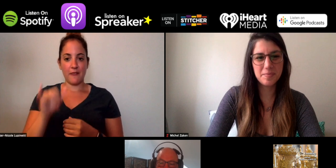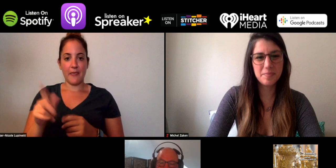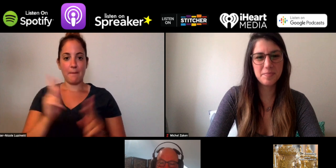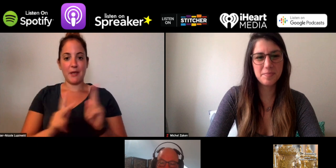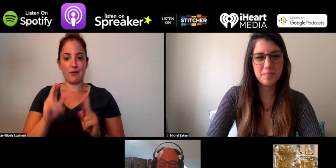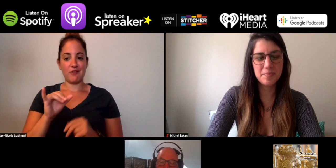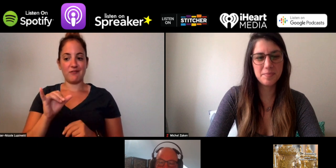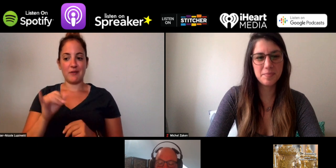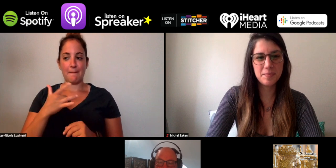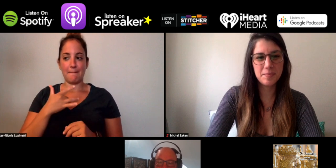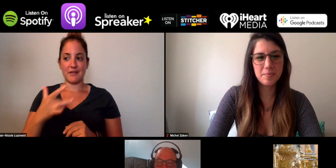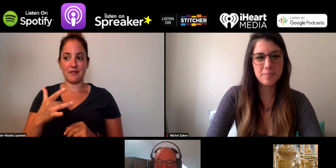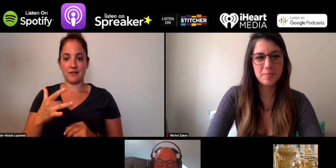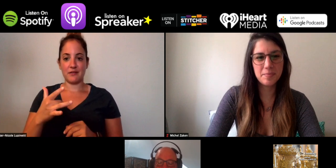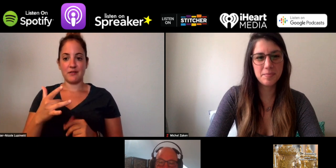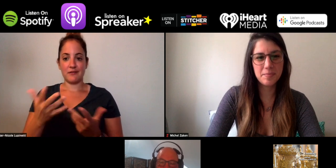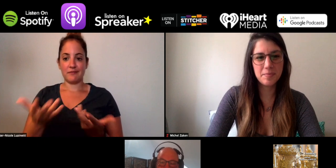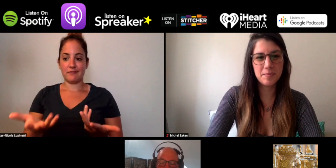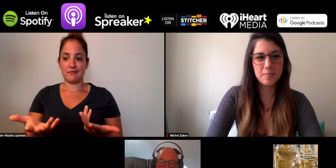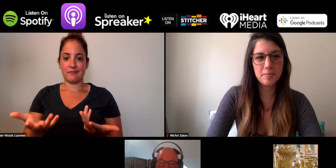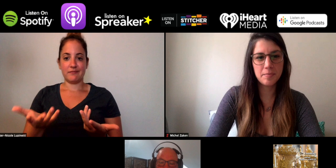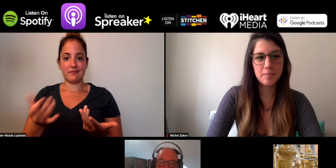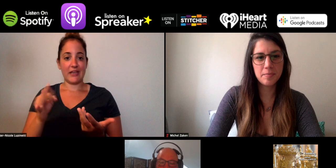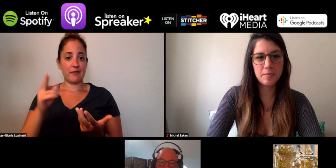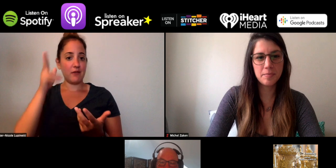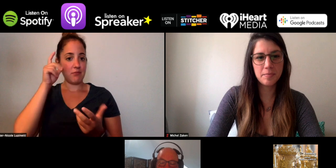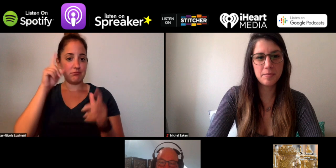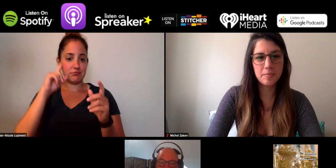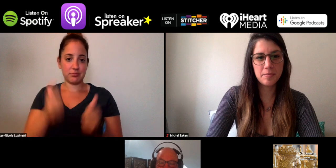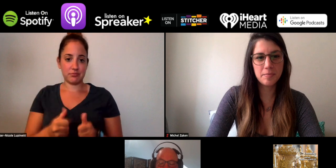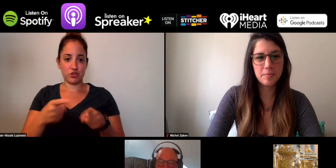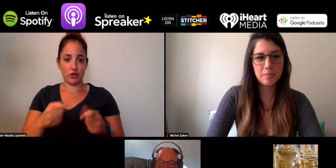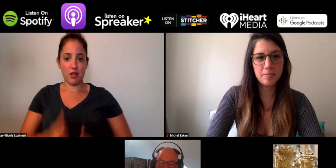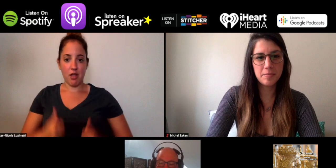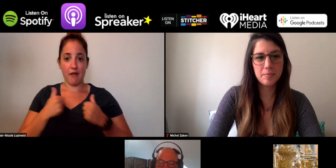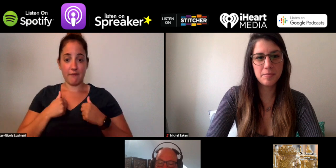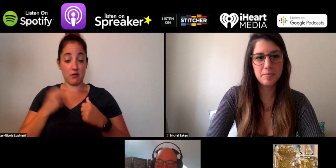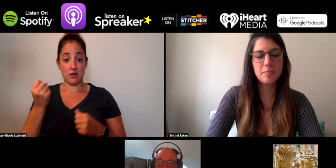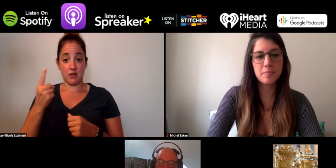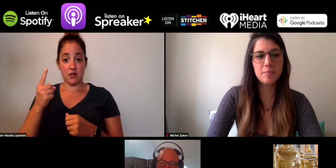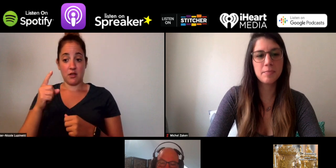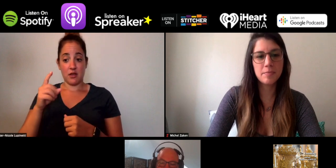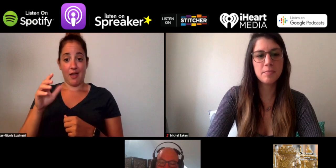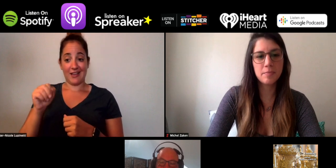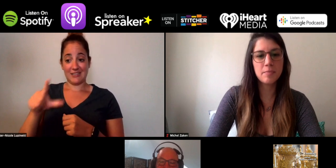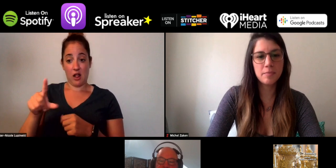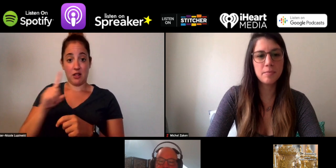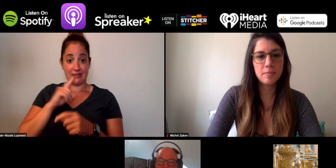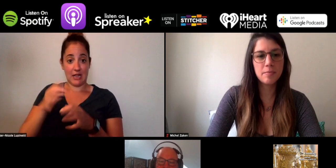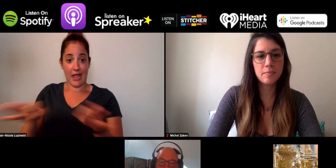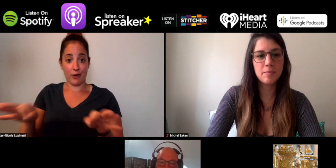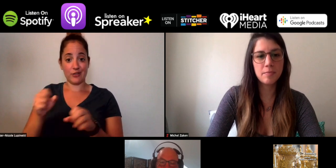find themselves with or without hearing for various reasons throughout life, And as ASL is a language, language acquisition